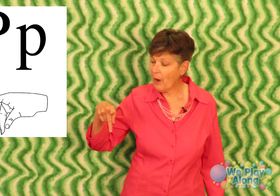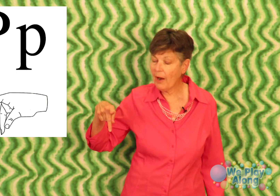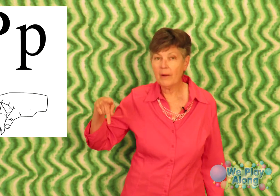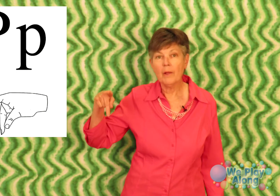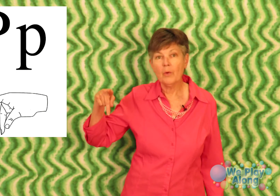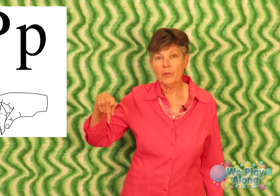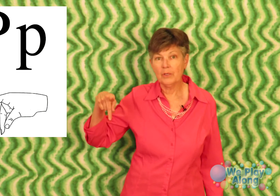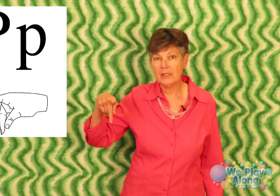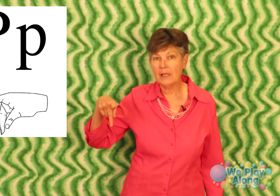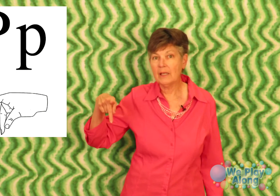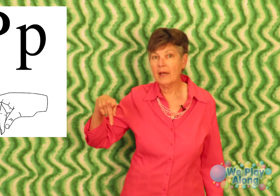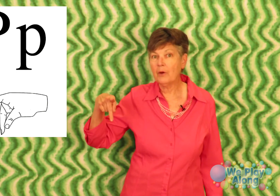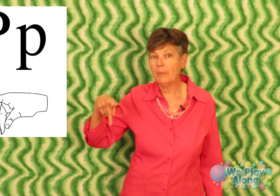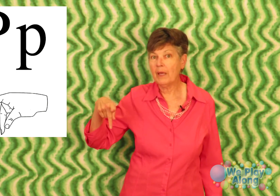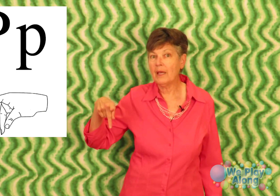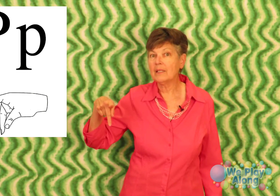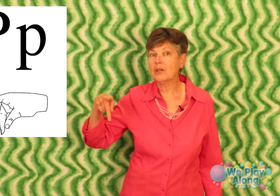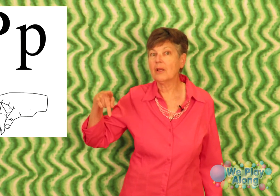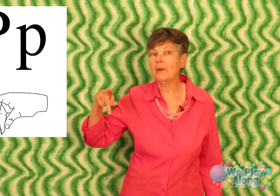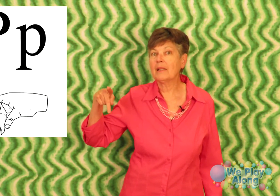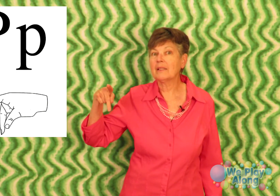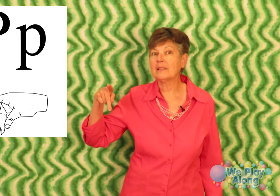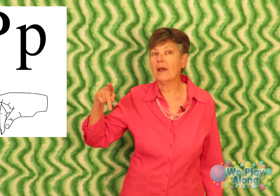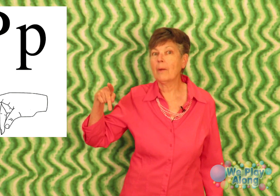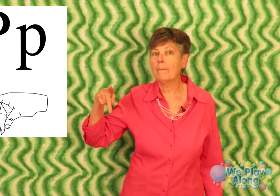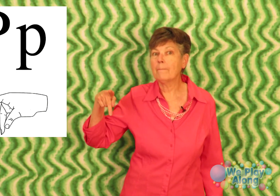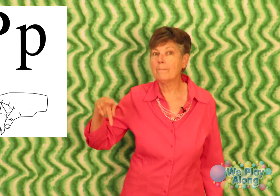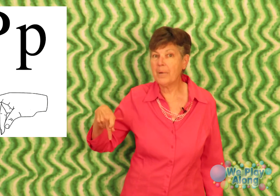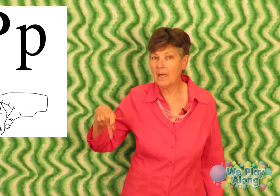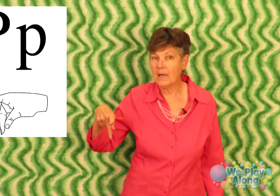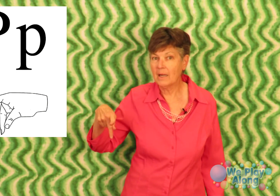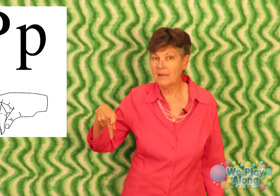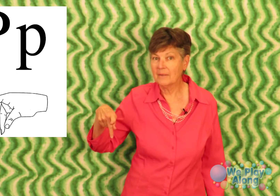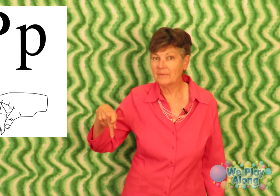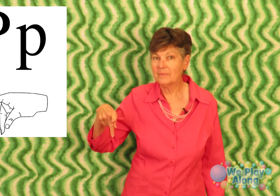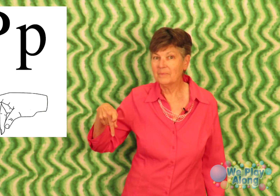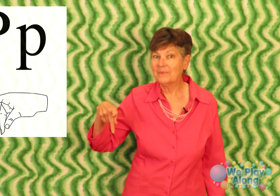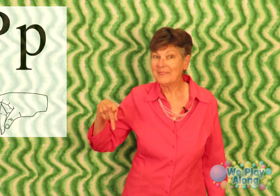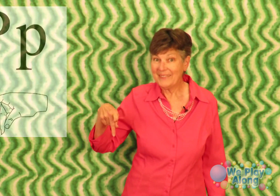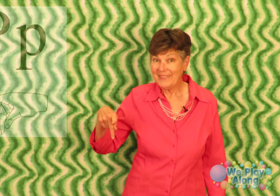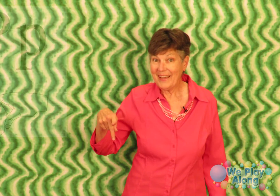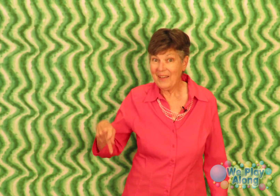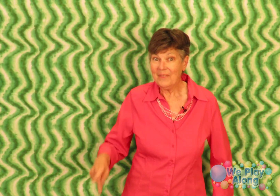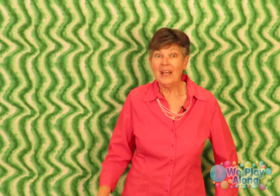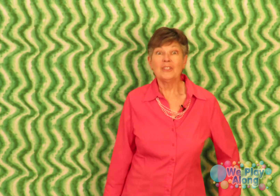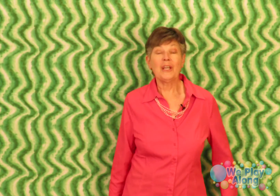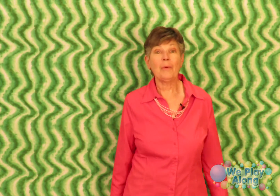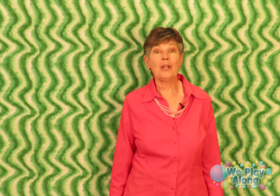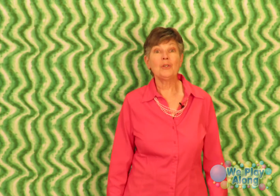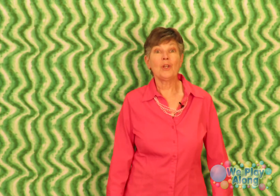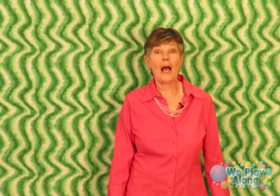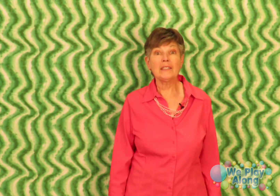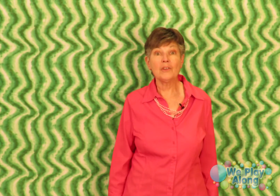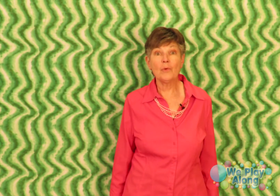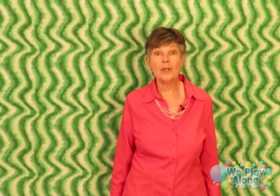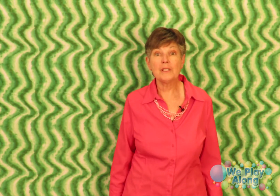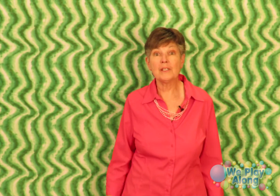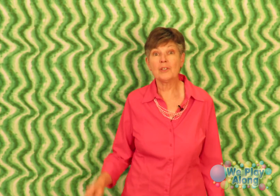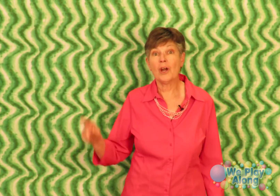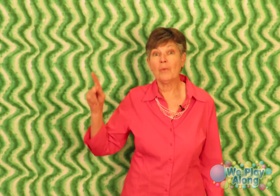part, when you see the letter P, it's going to make the sound P. Okay? So now we're going to do lots of words that start with